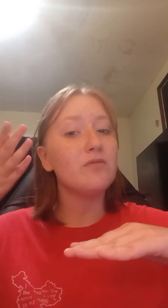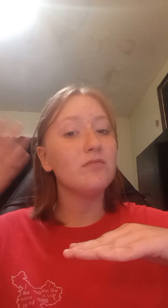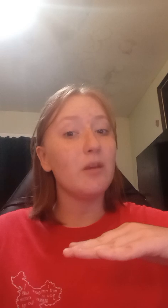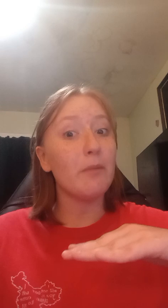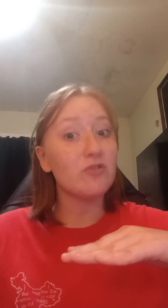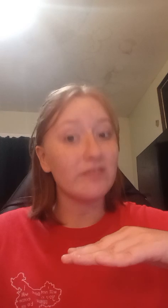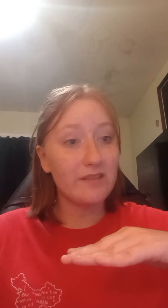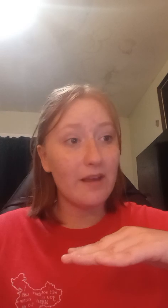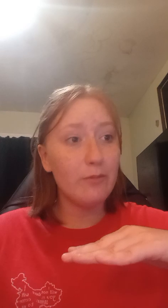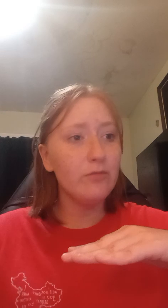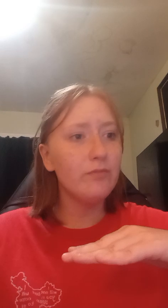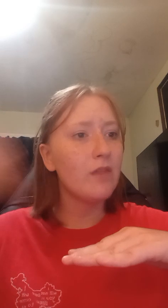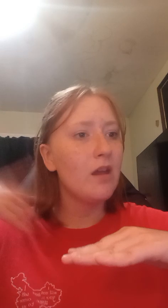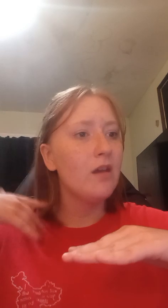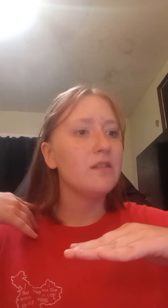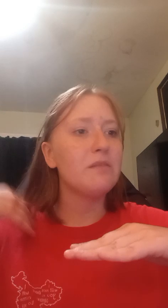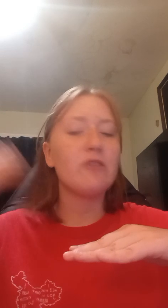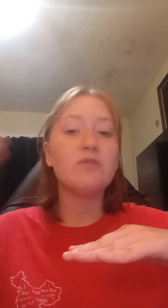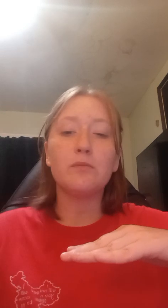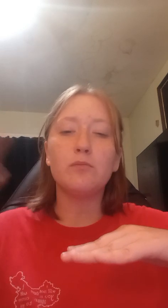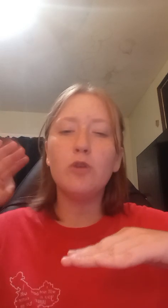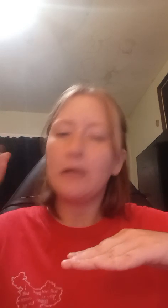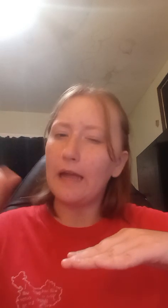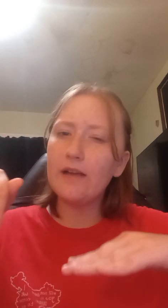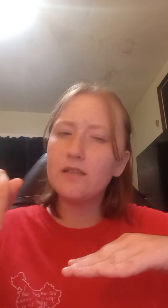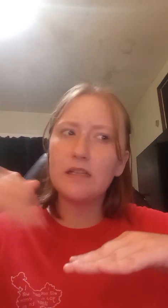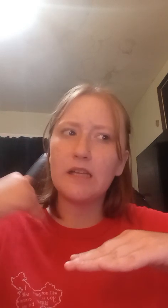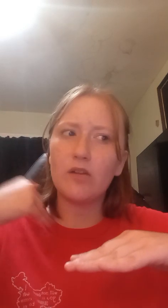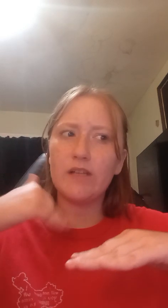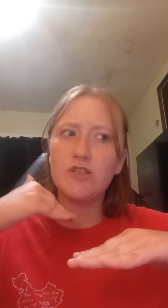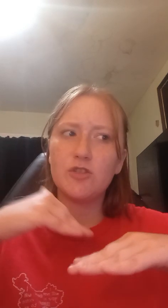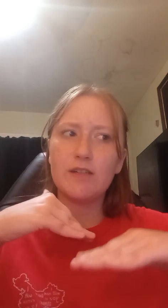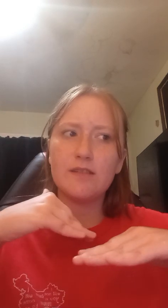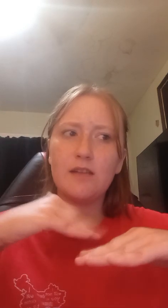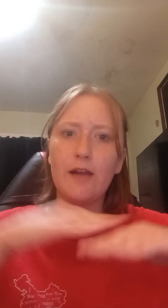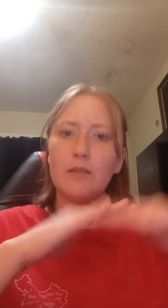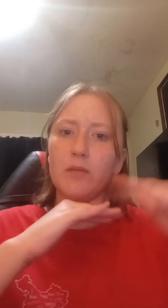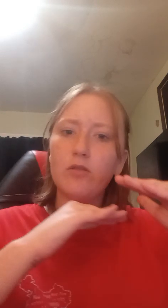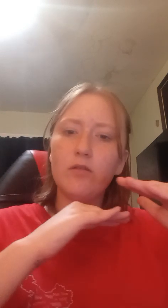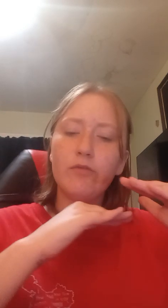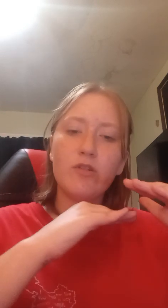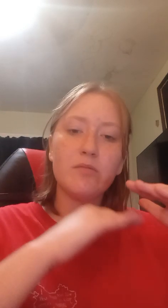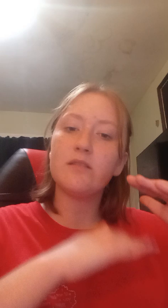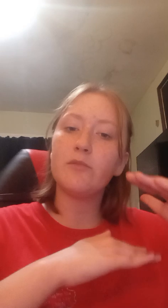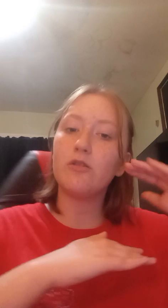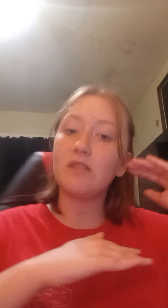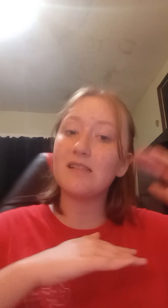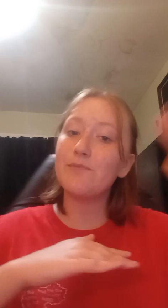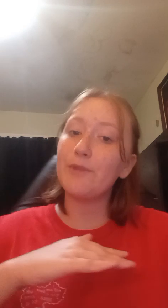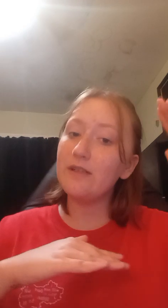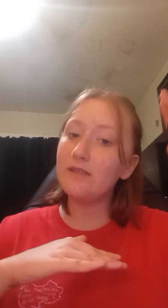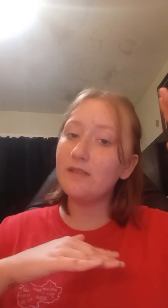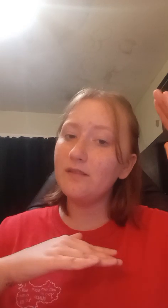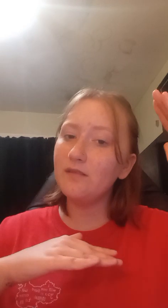emotionally stable, somebody who's more relaxed, and they're less stressed. Now, in the middle, of course, would be someone who experiences